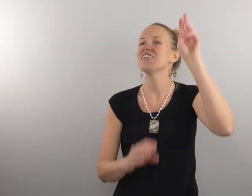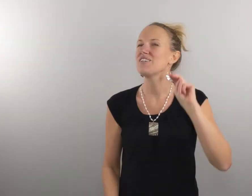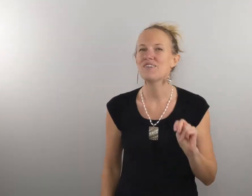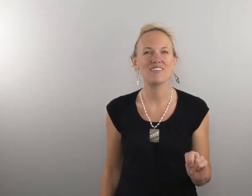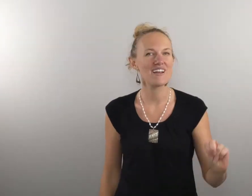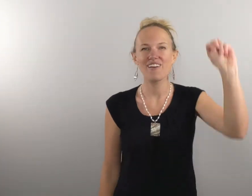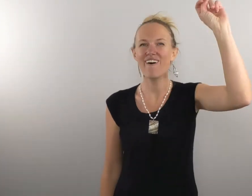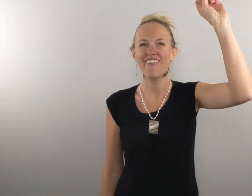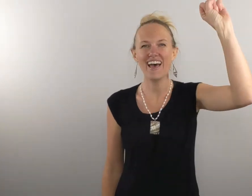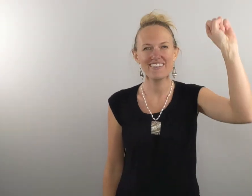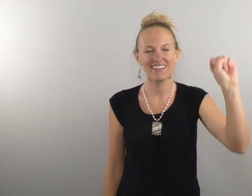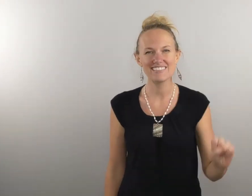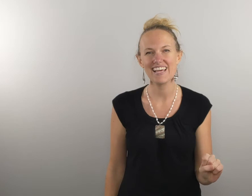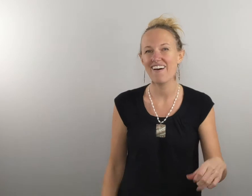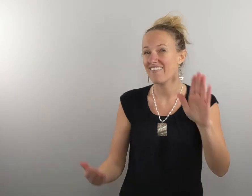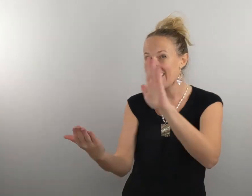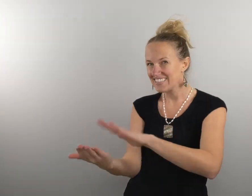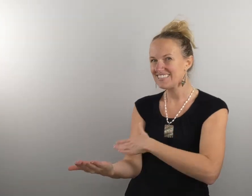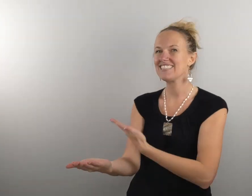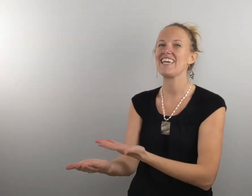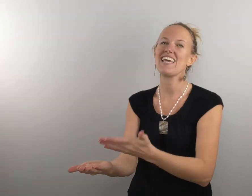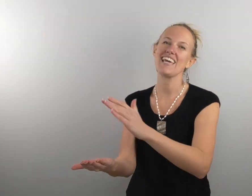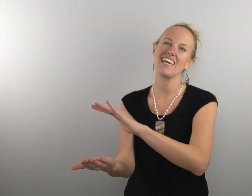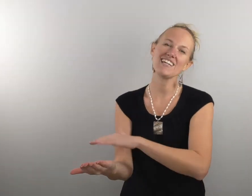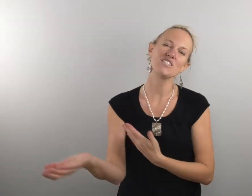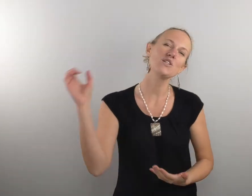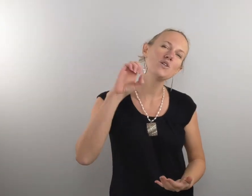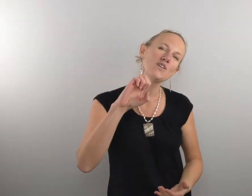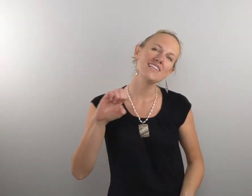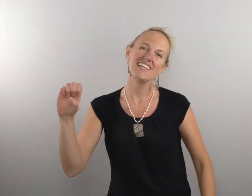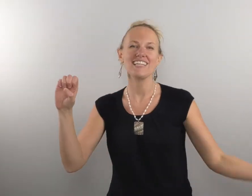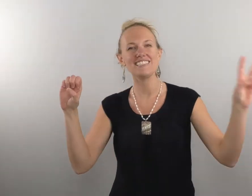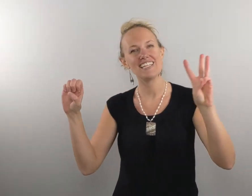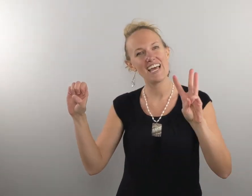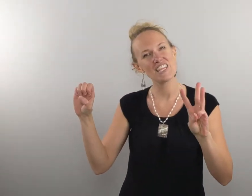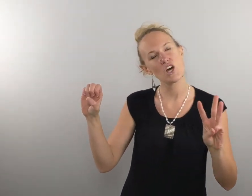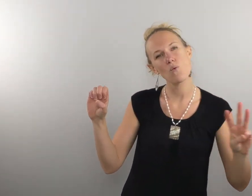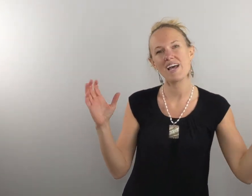the north and the south, sing to the east and the west.